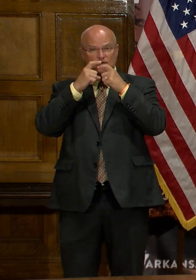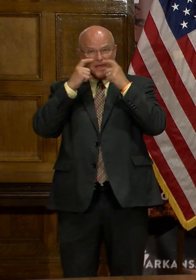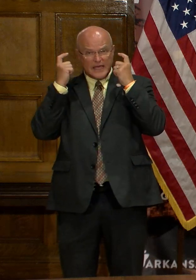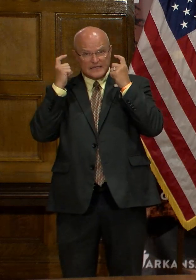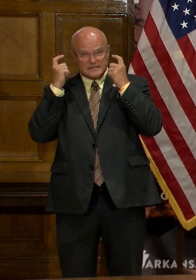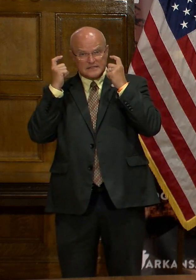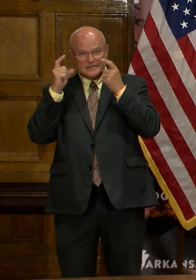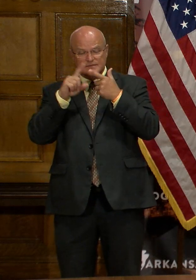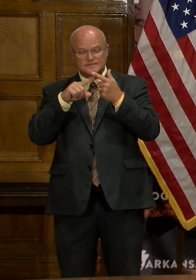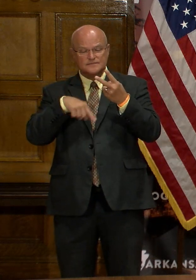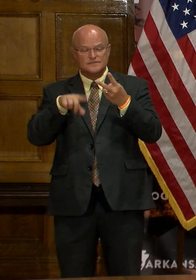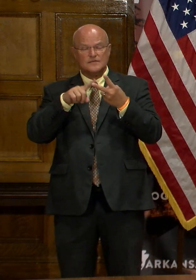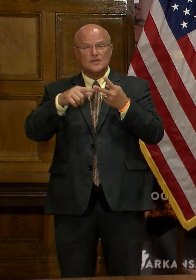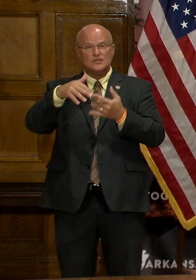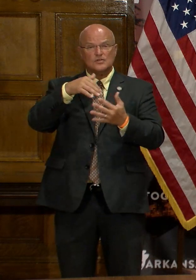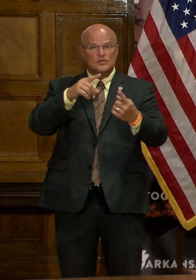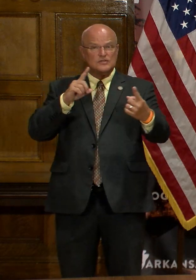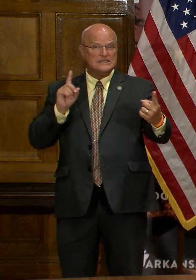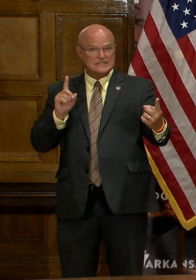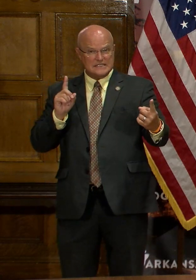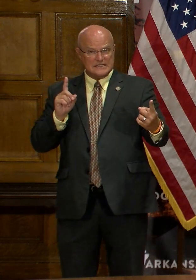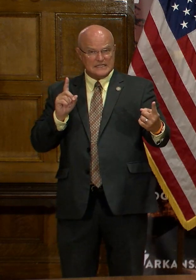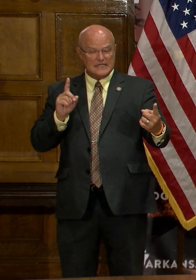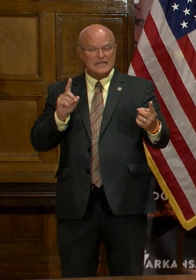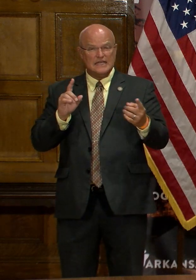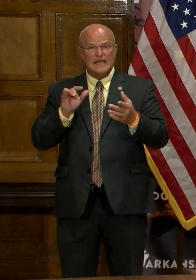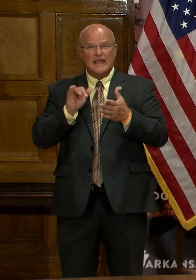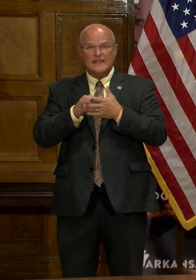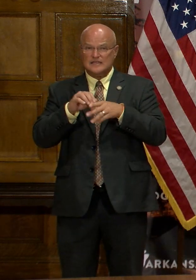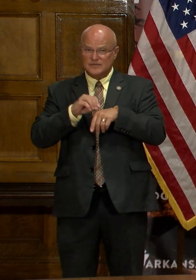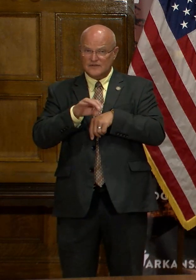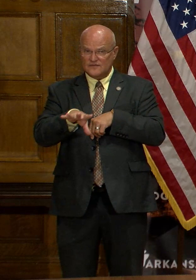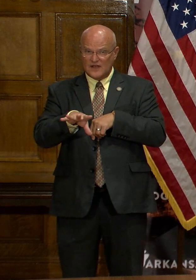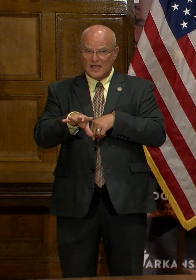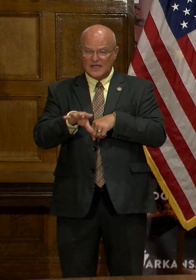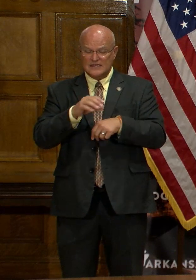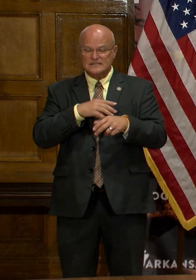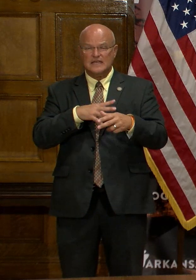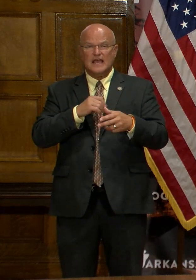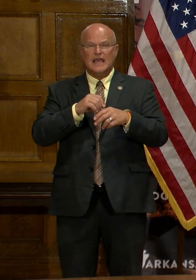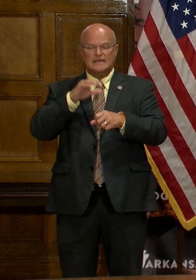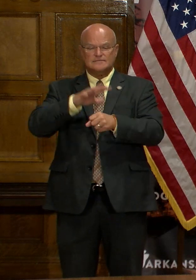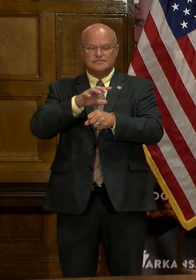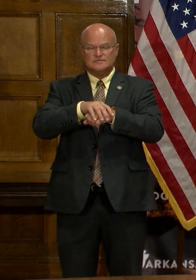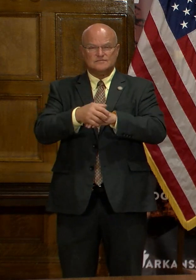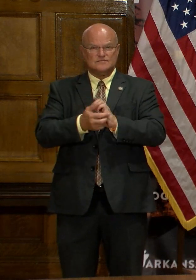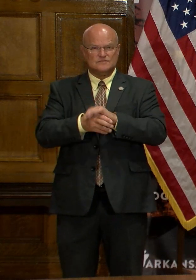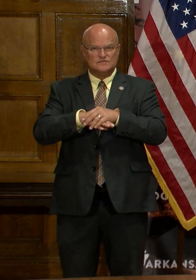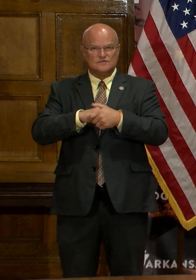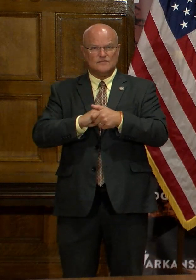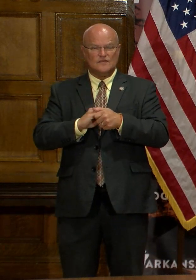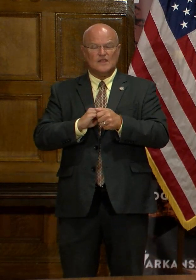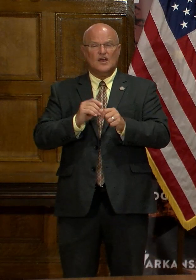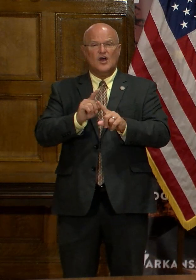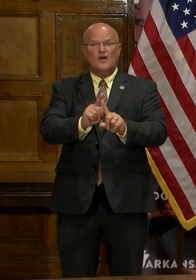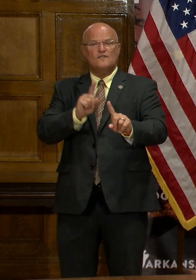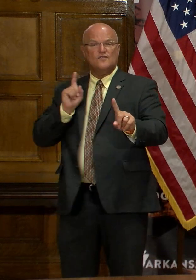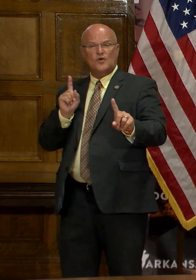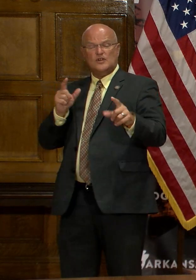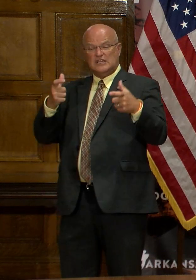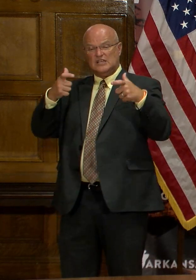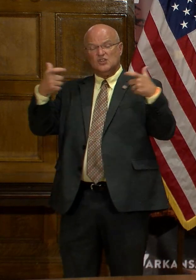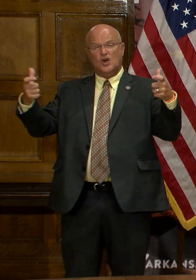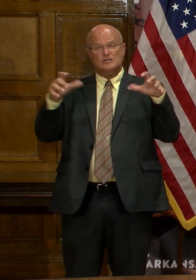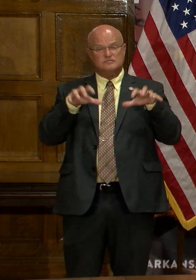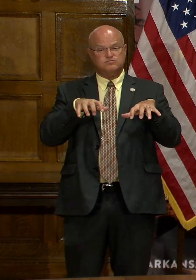masks, the social distancing that has been advised, and hand sanitation, avoiding large crowds and